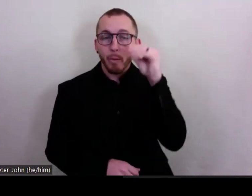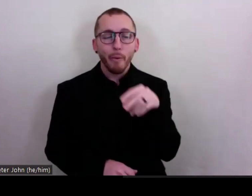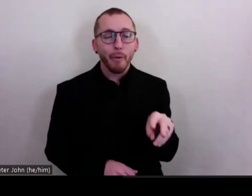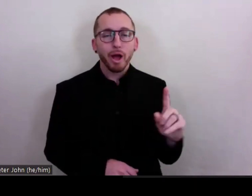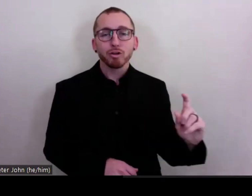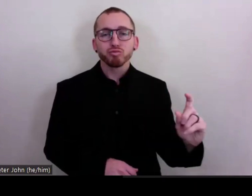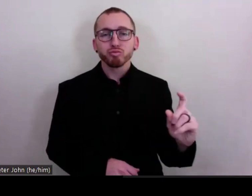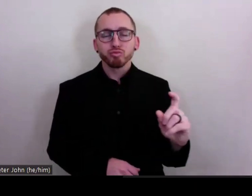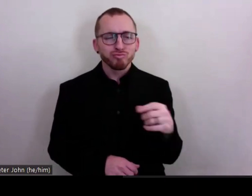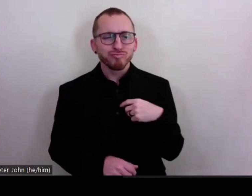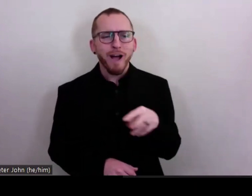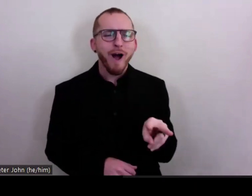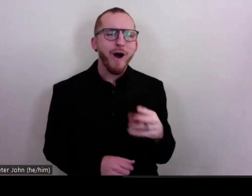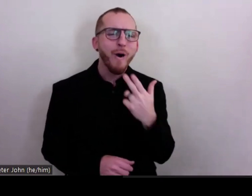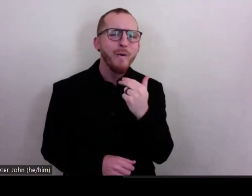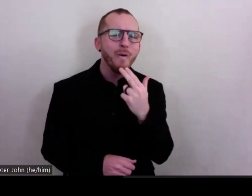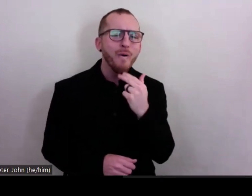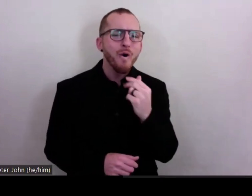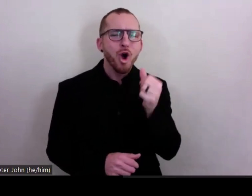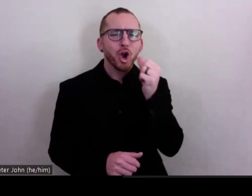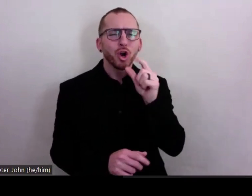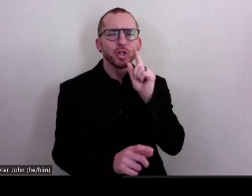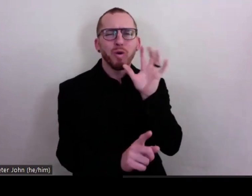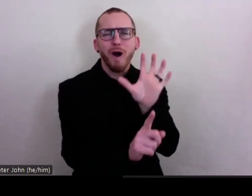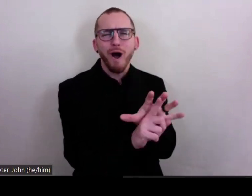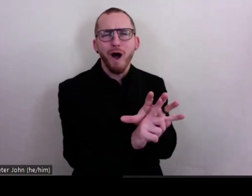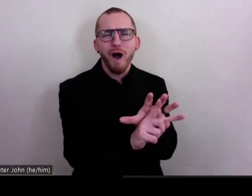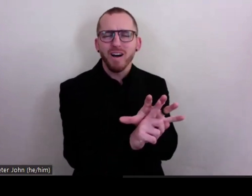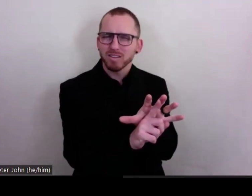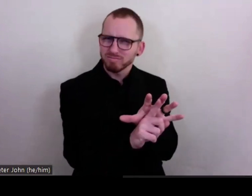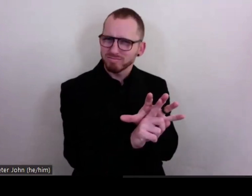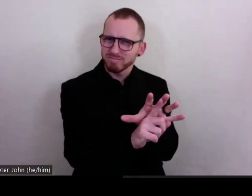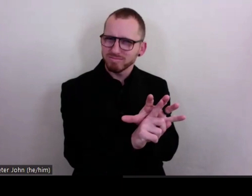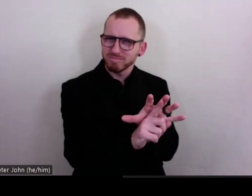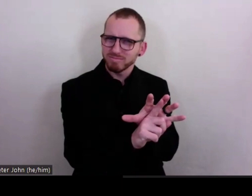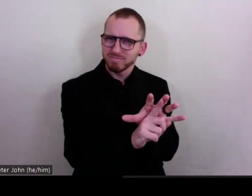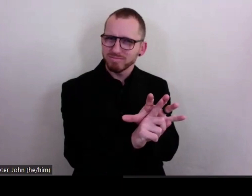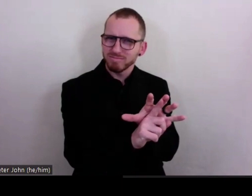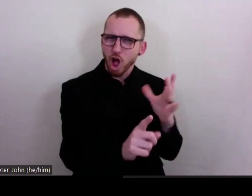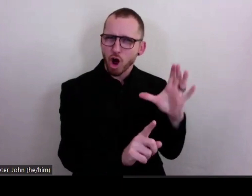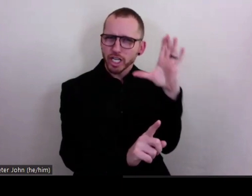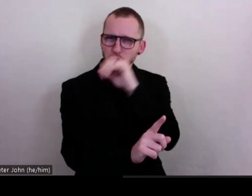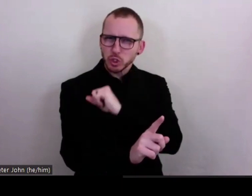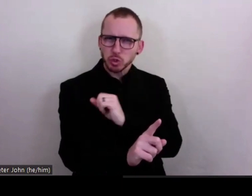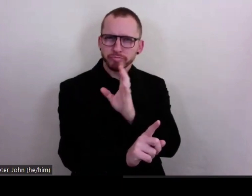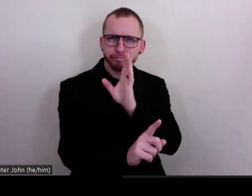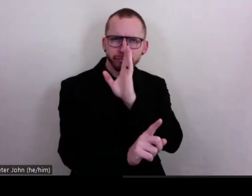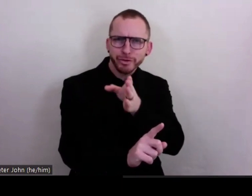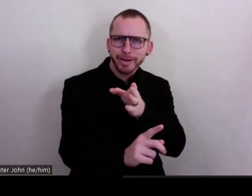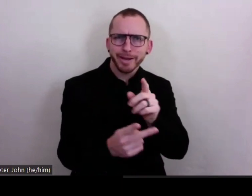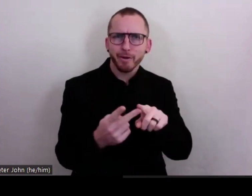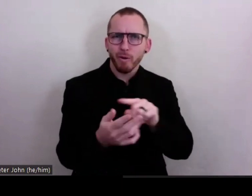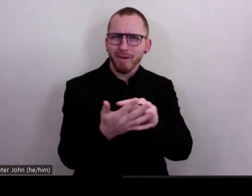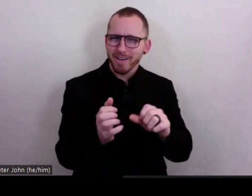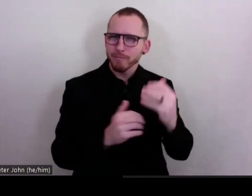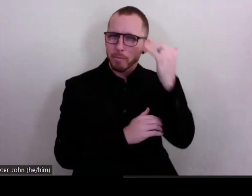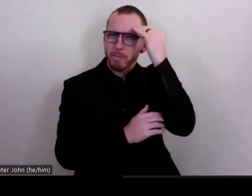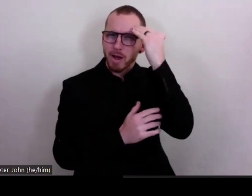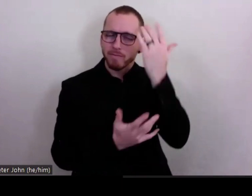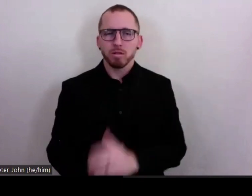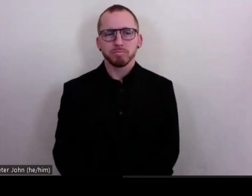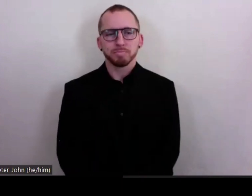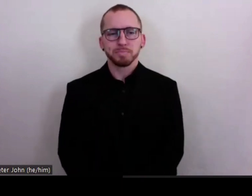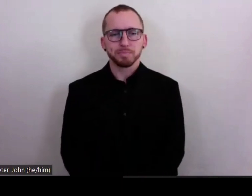So just being mindful of the words that we're using, I think, can be very helpful. Yeah. How did